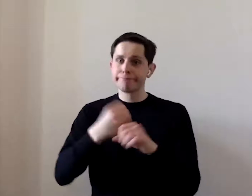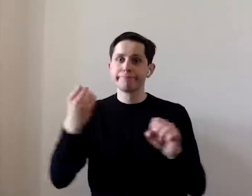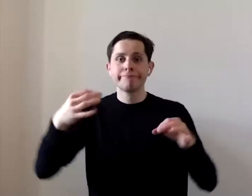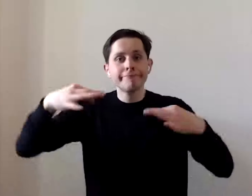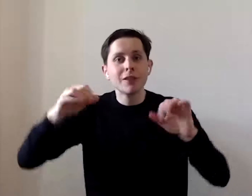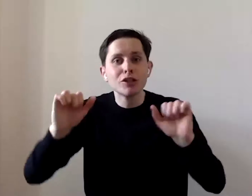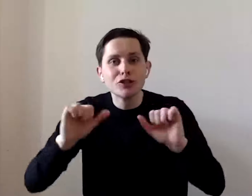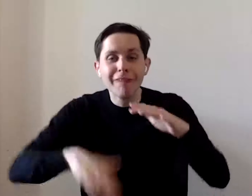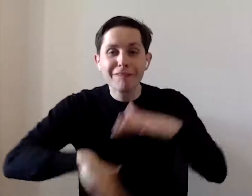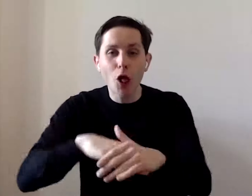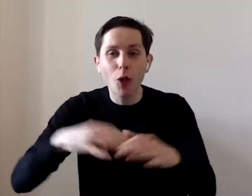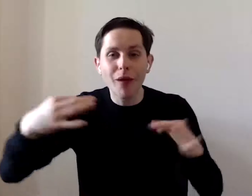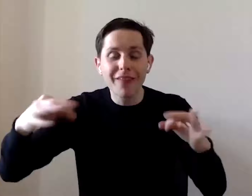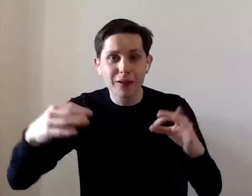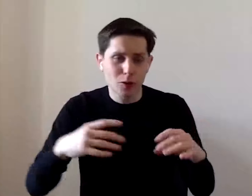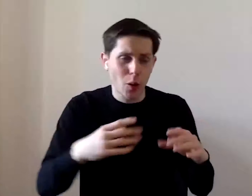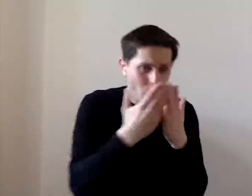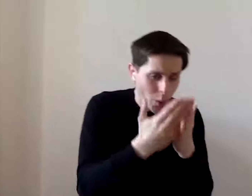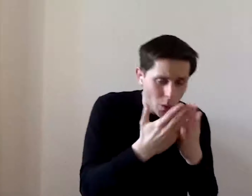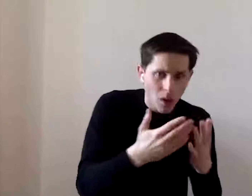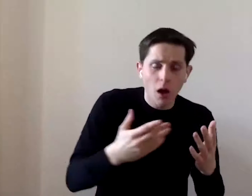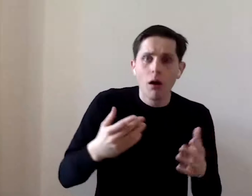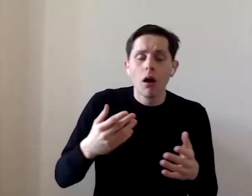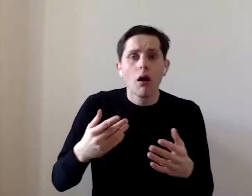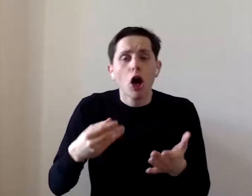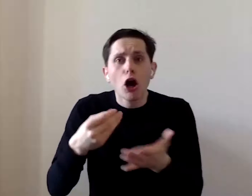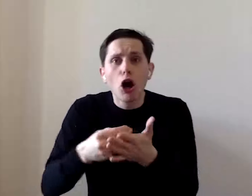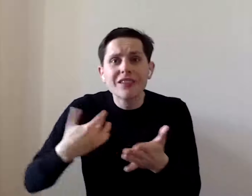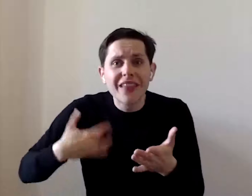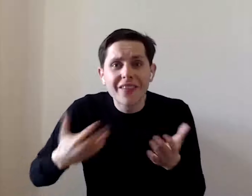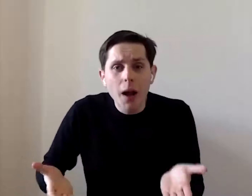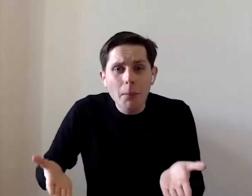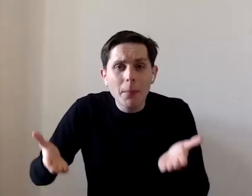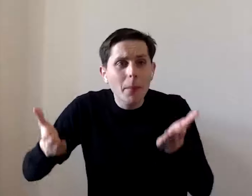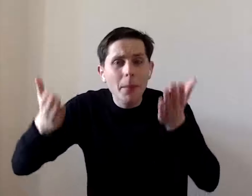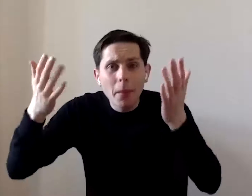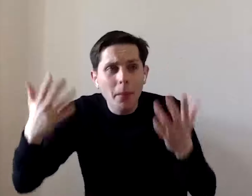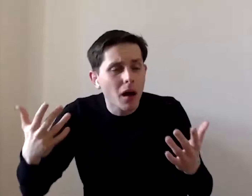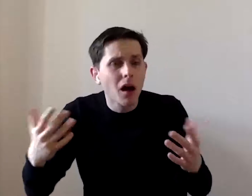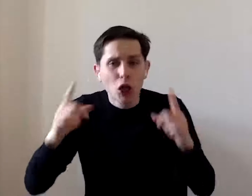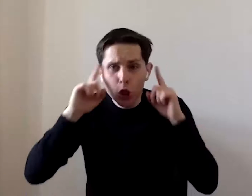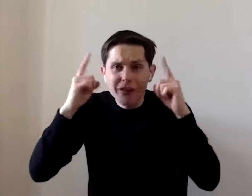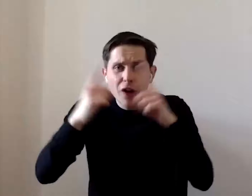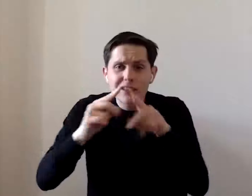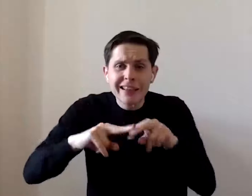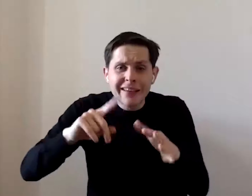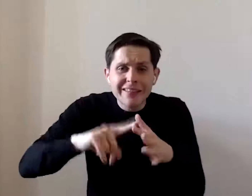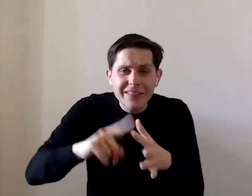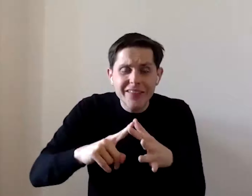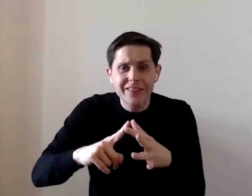pandemic, you know, when people are cut off, when people are isolated, we have a cost of living crisis, university fees have never been higher. And so